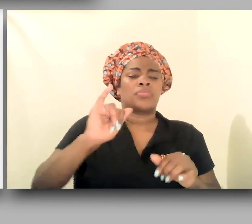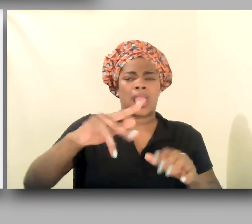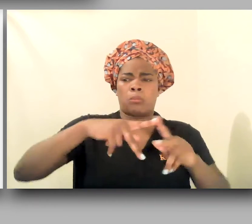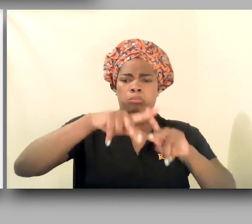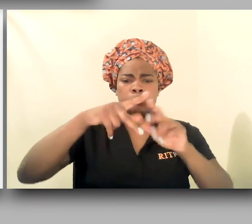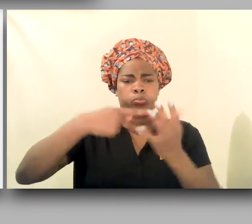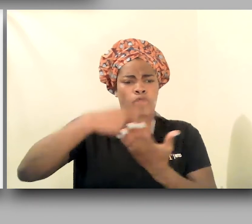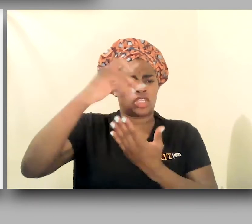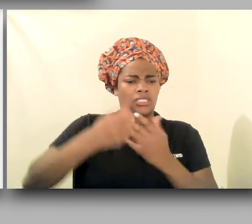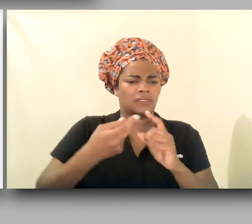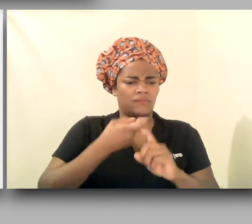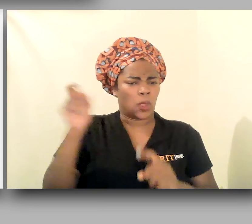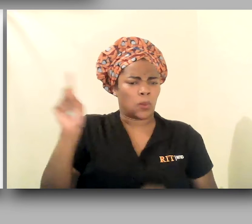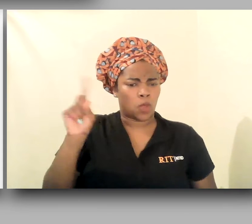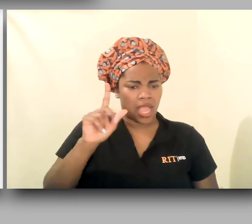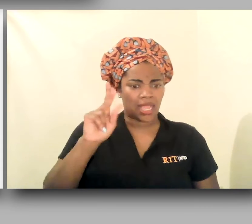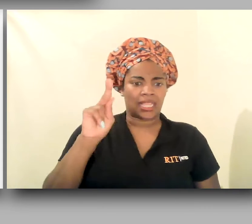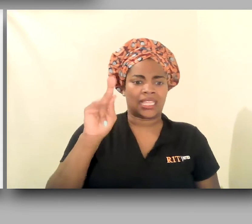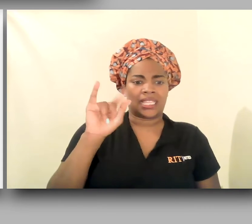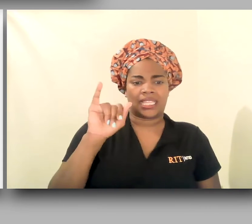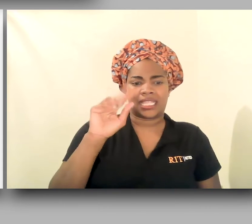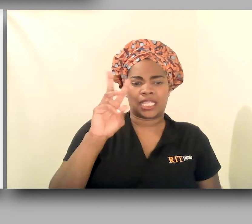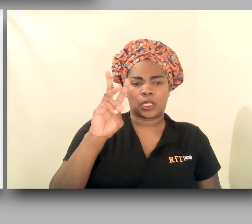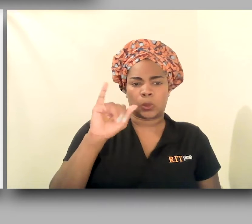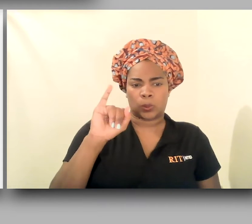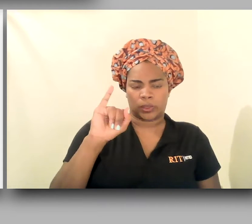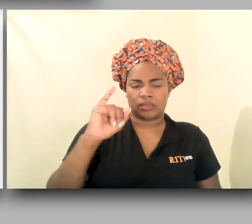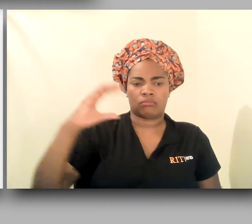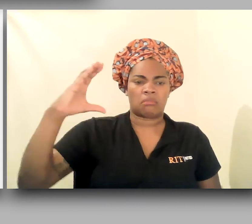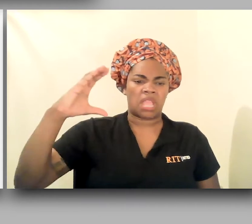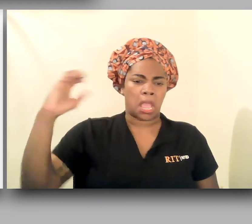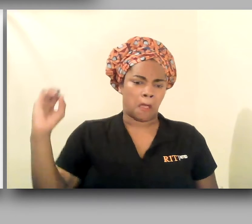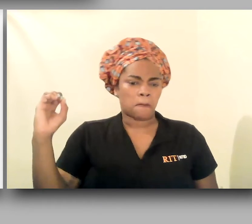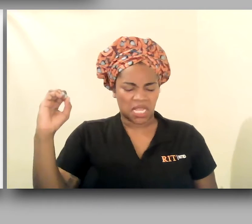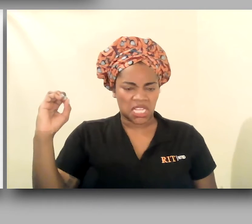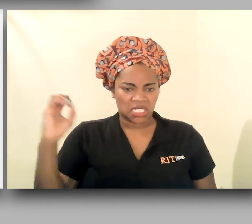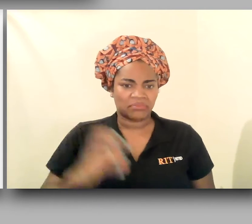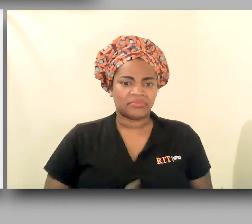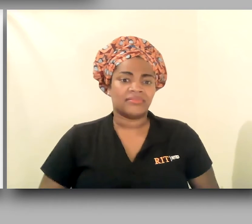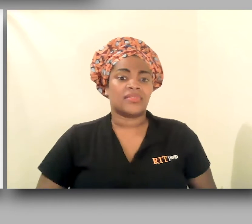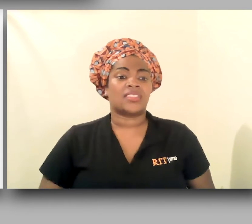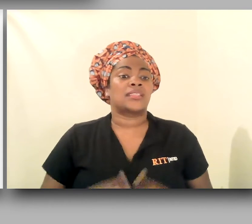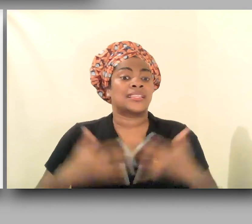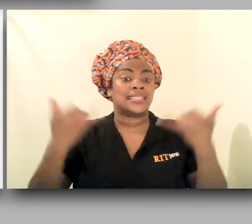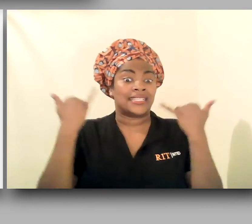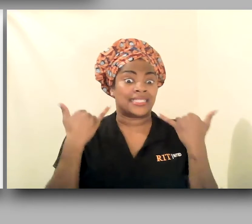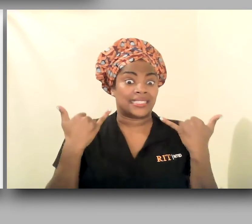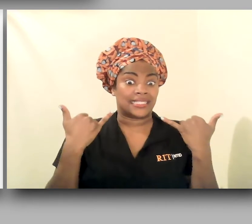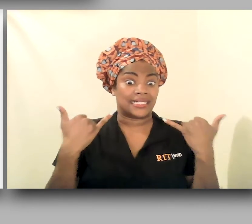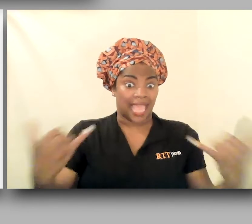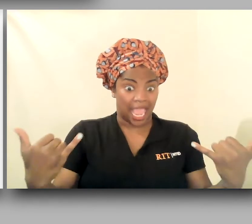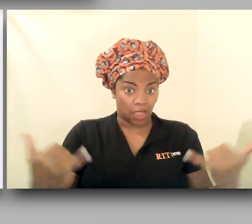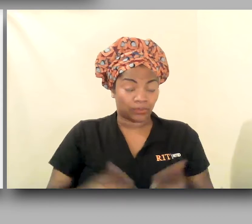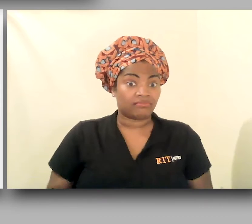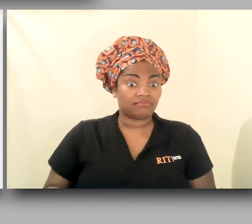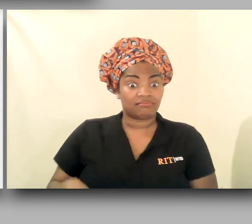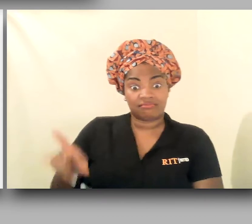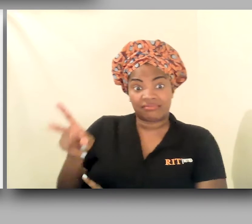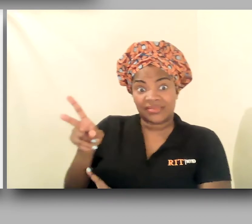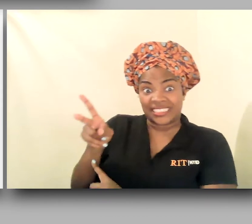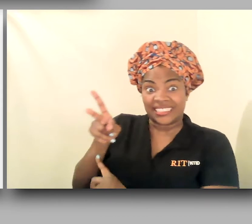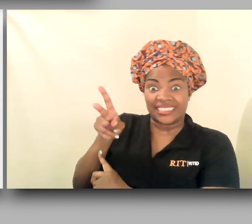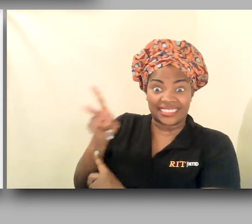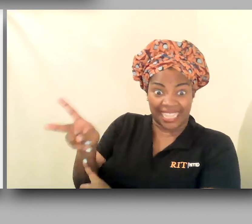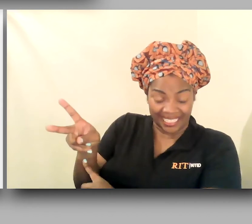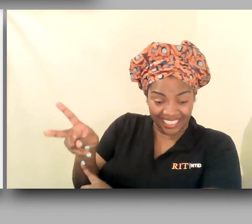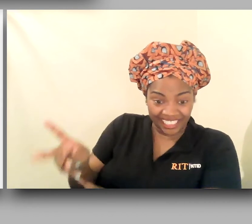from Kiwi Company. It's the Eureka crates. And the 2nd